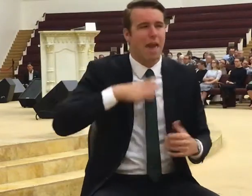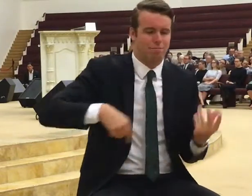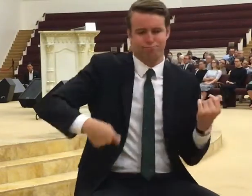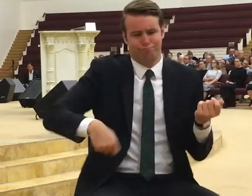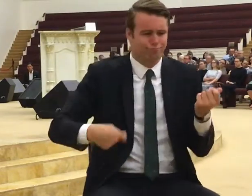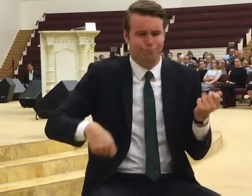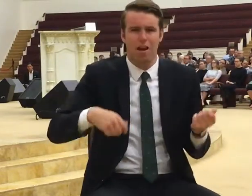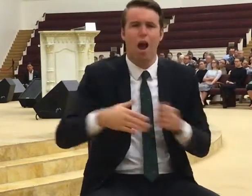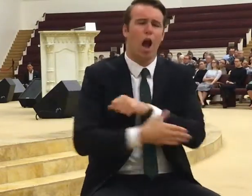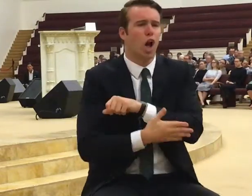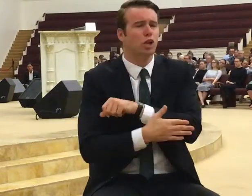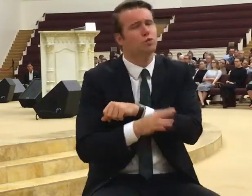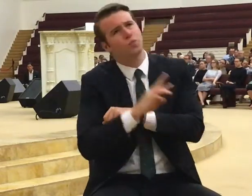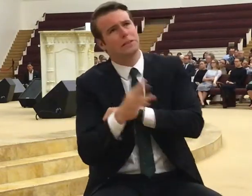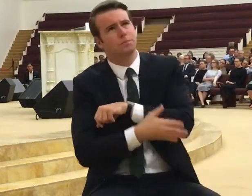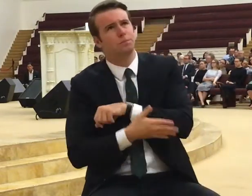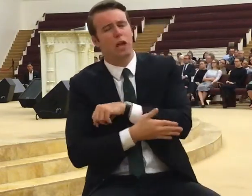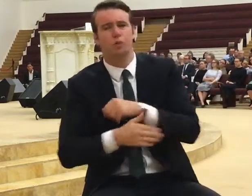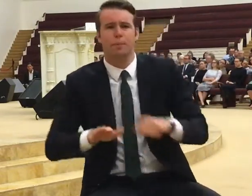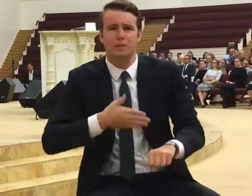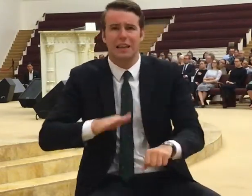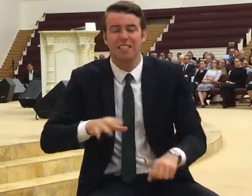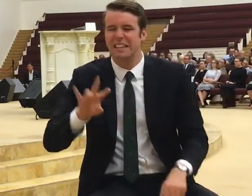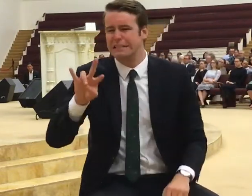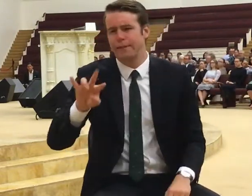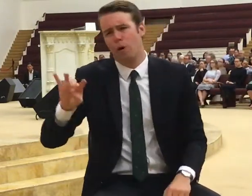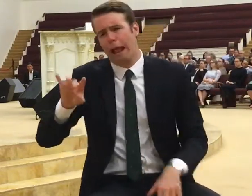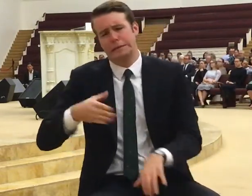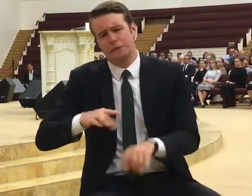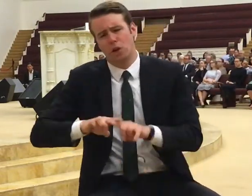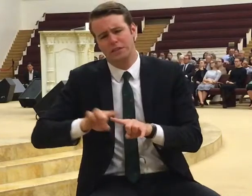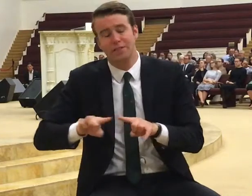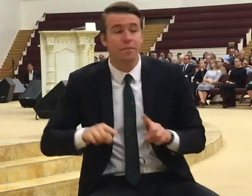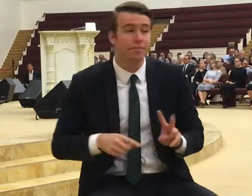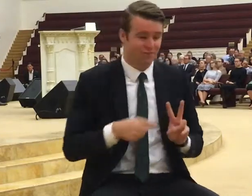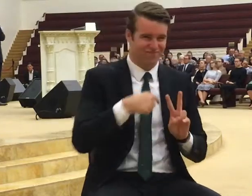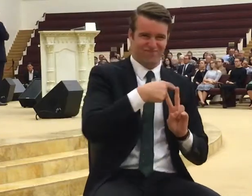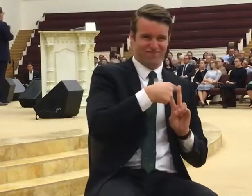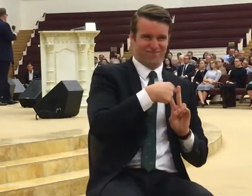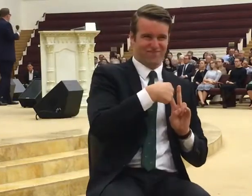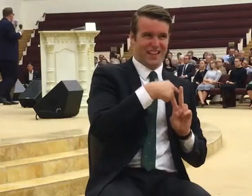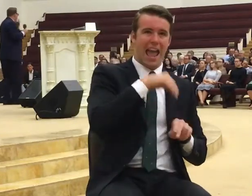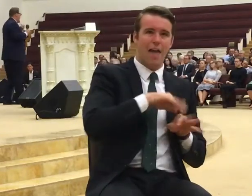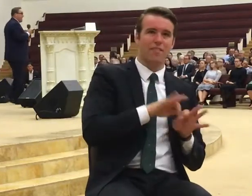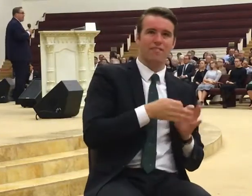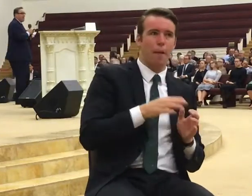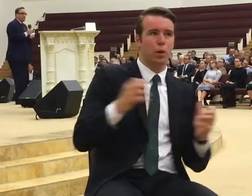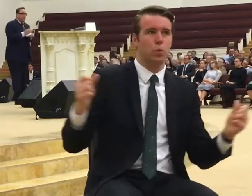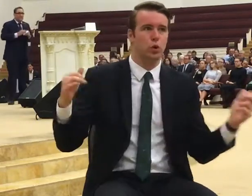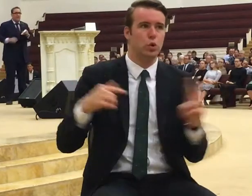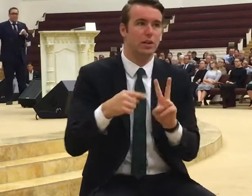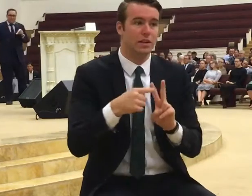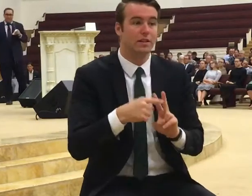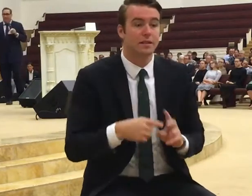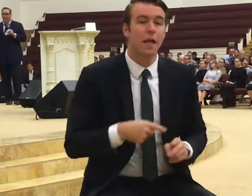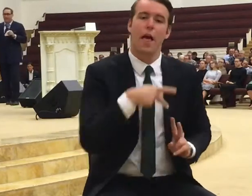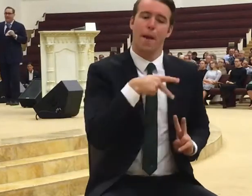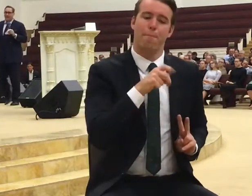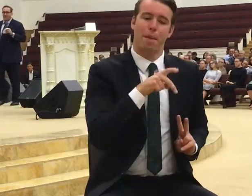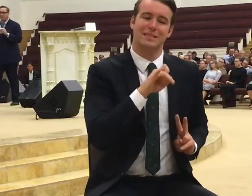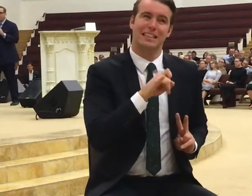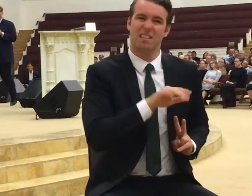music. They sang 7 or 8 songs, and this sister and her husband were there at the family reunion. And they were drinking their Pepsi